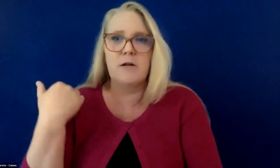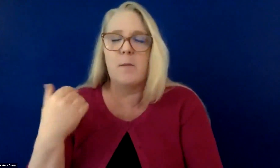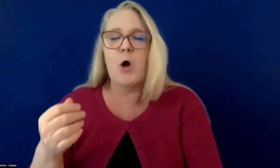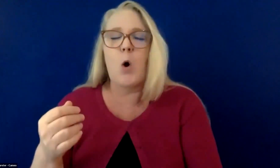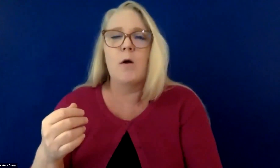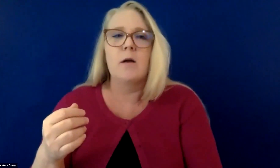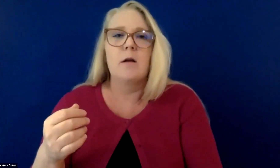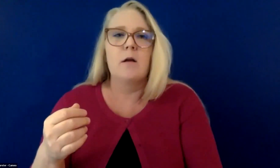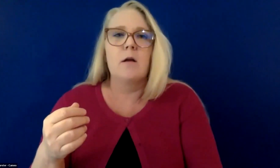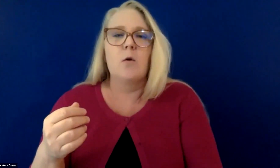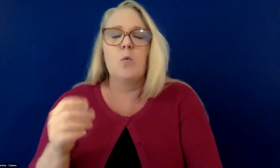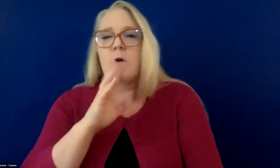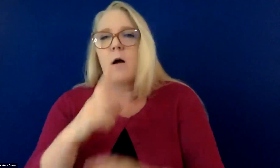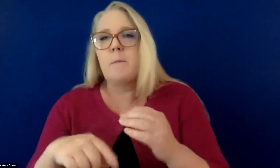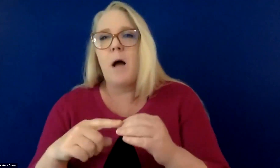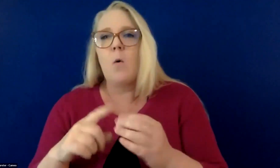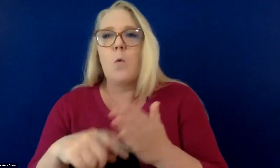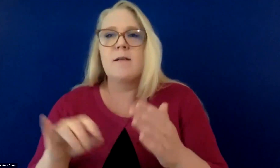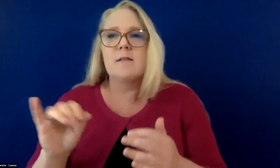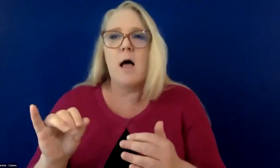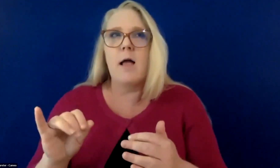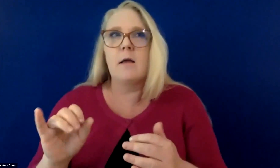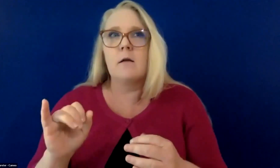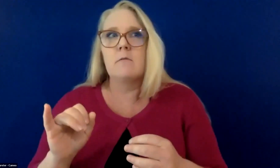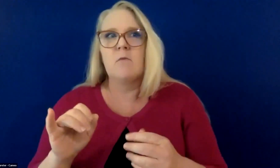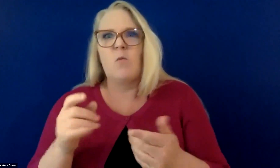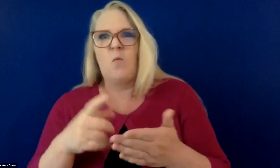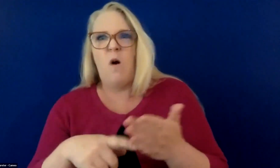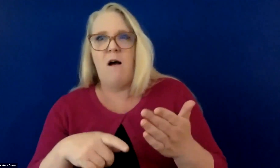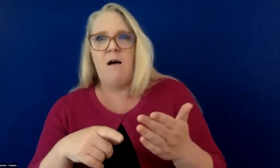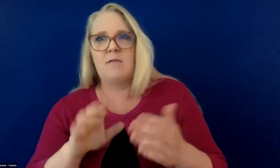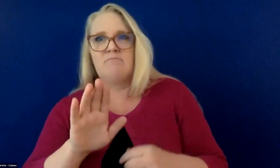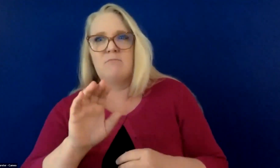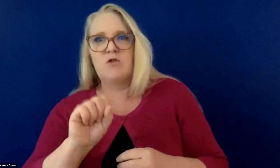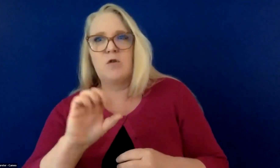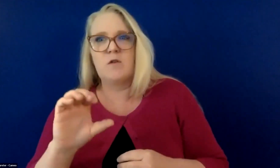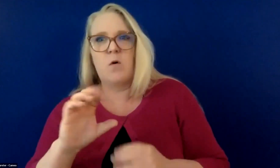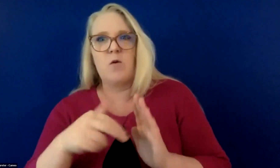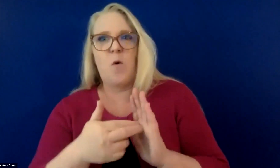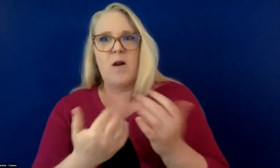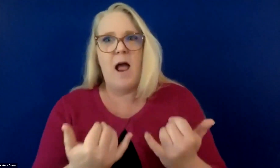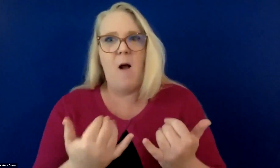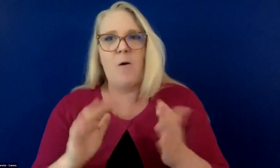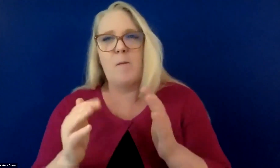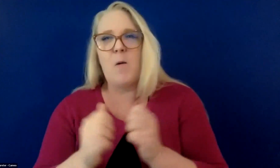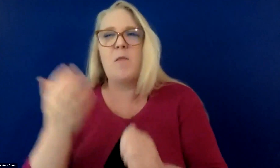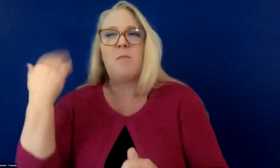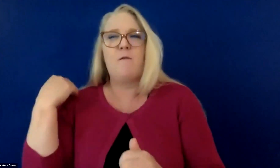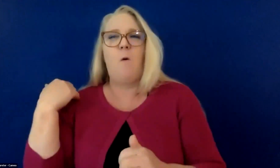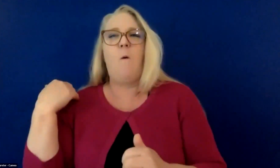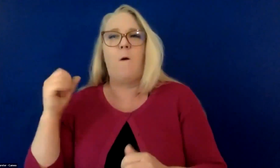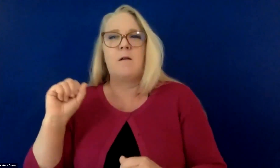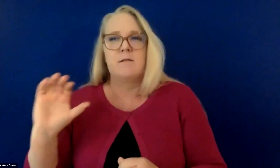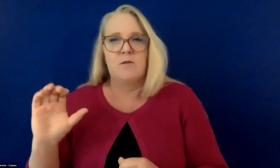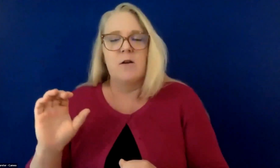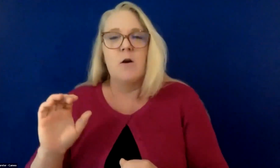And we just talked about what it's like being a service coordinator now, as opposed to what it was like being a service coordinator before, with, all of the new